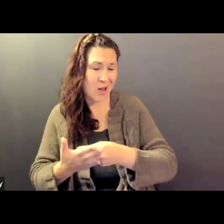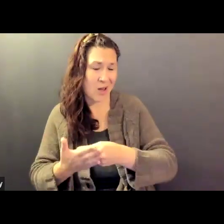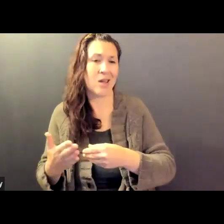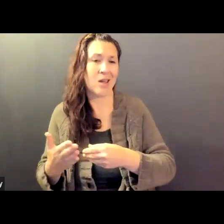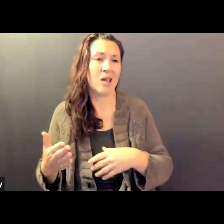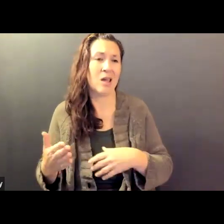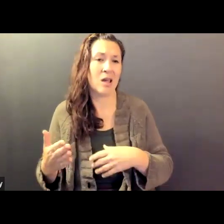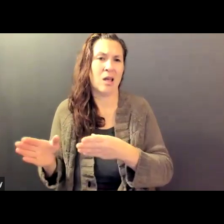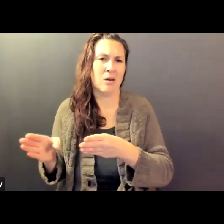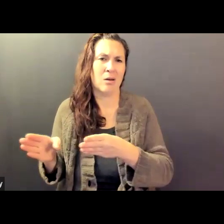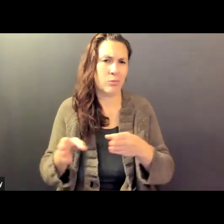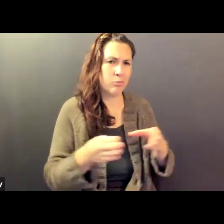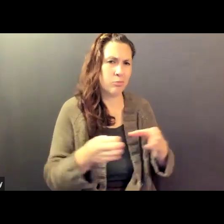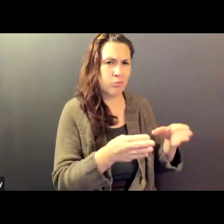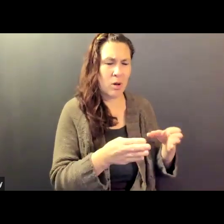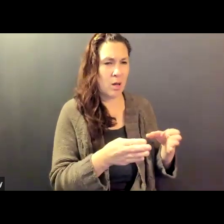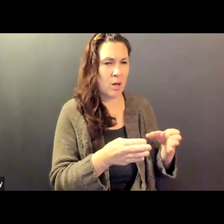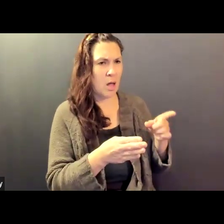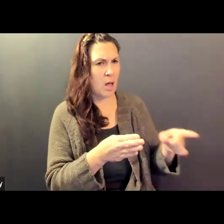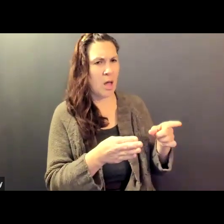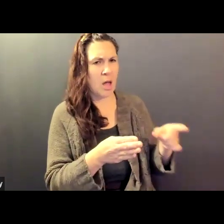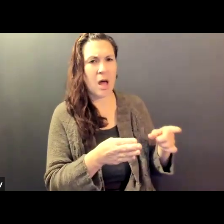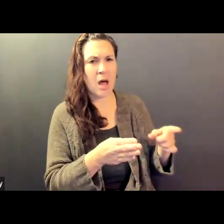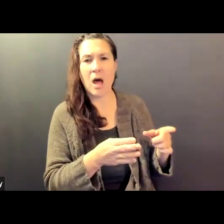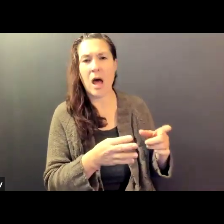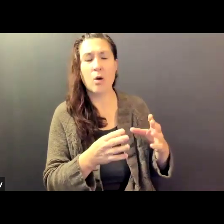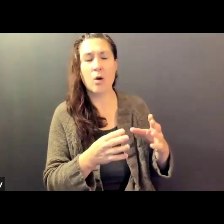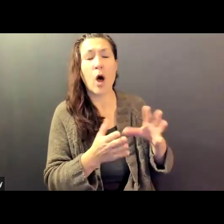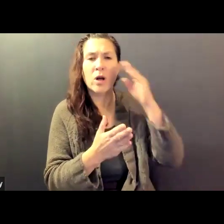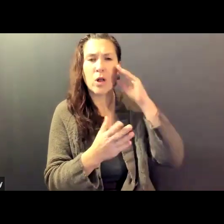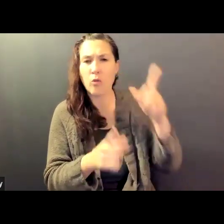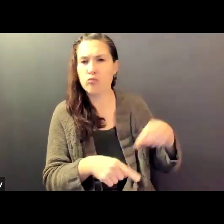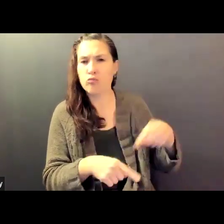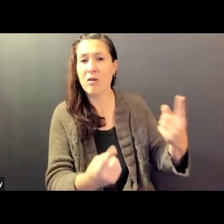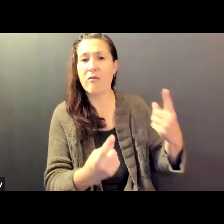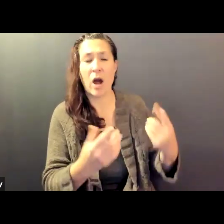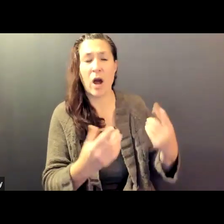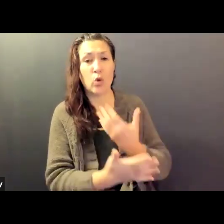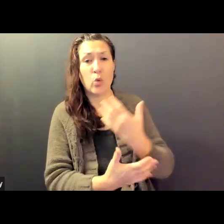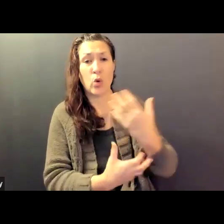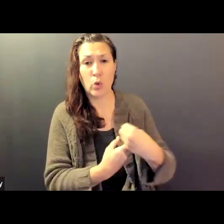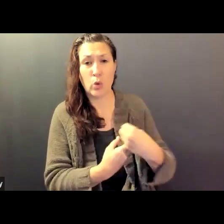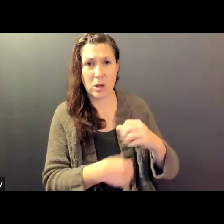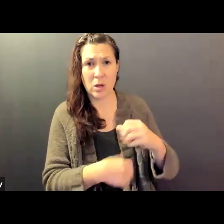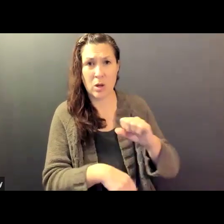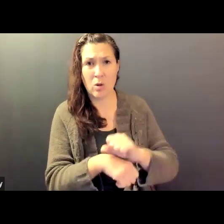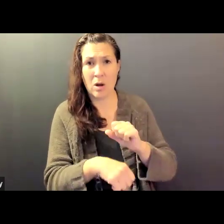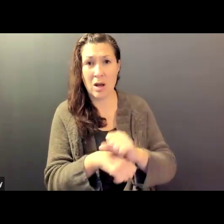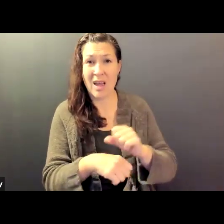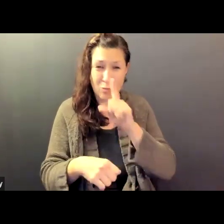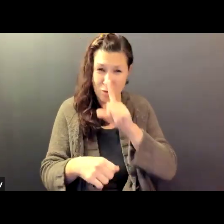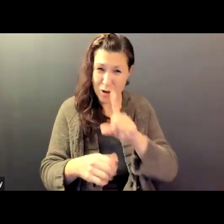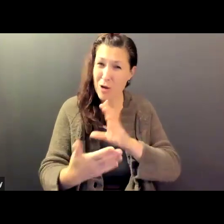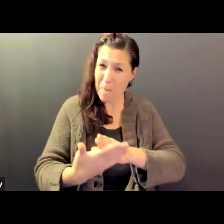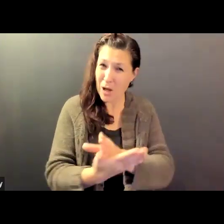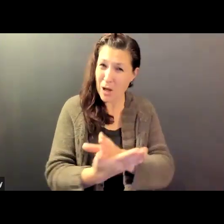thus far in the new inclusion work, and are we budgeting what we need? Do we